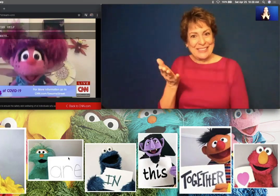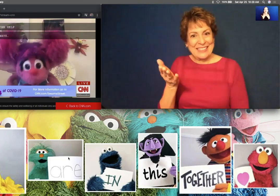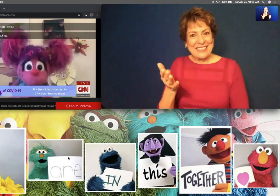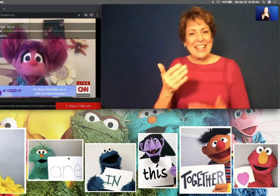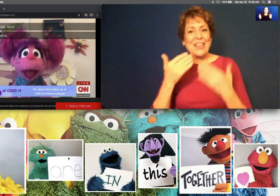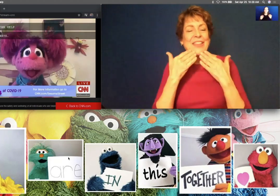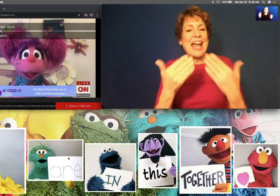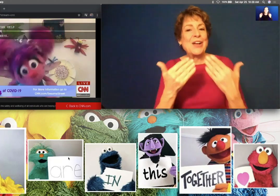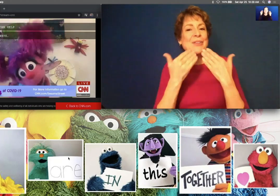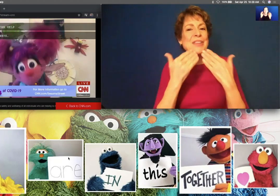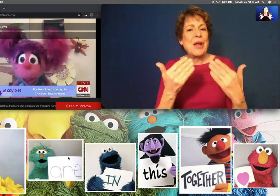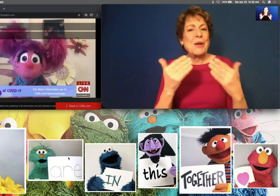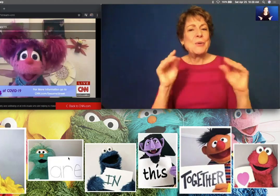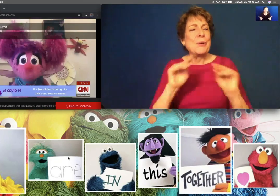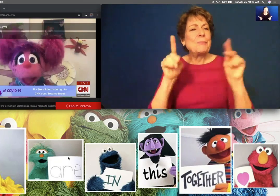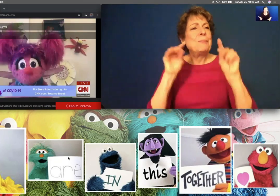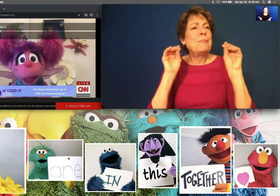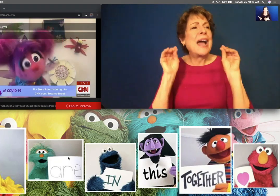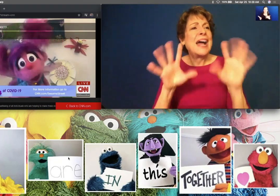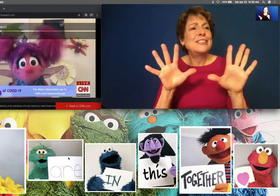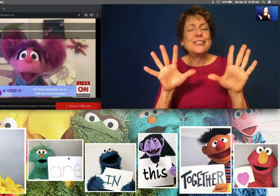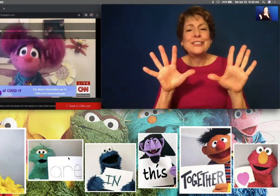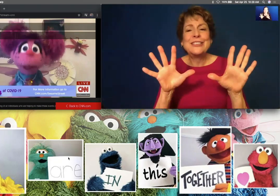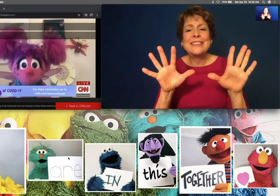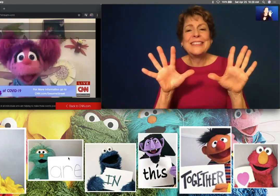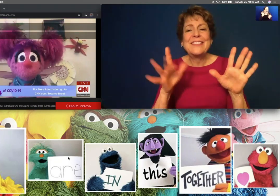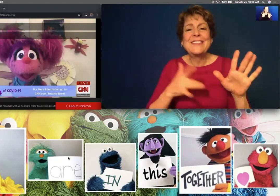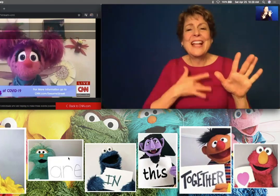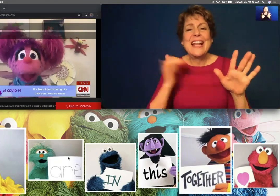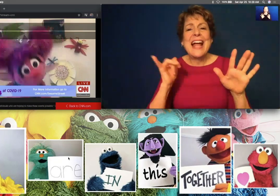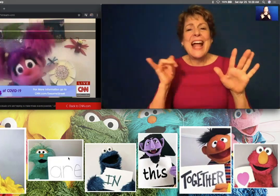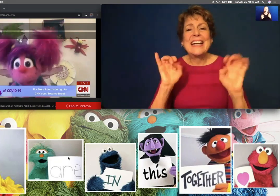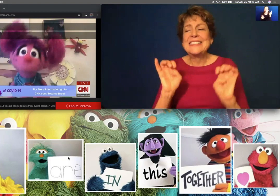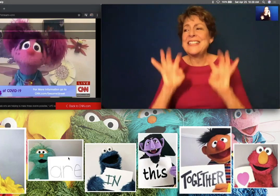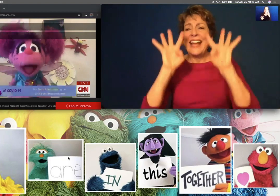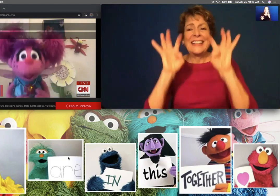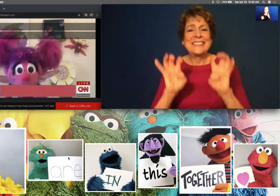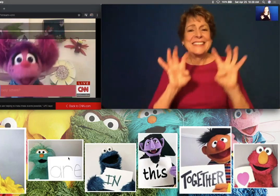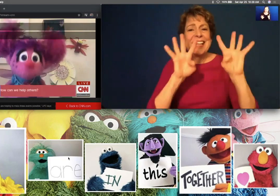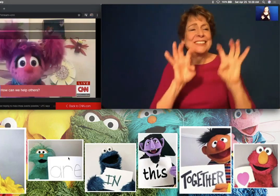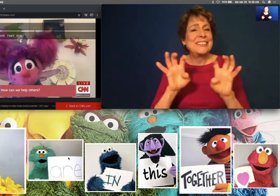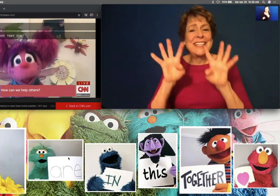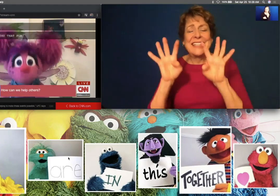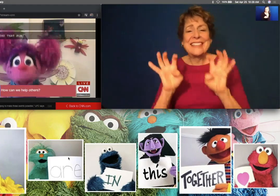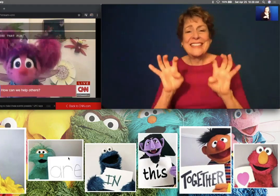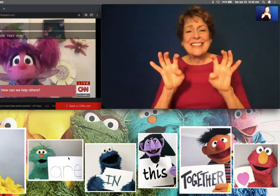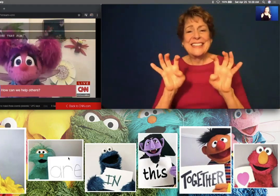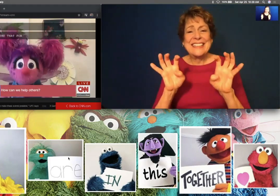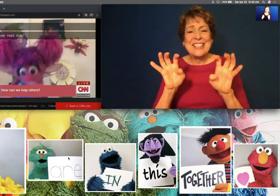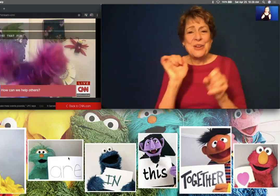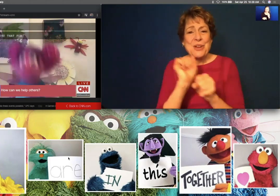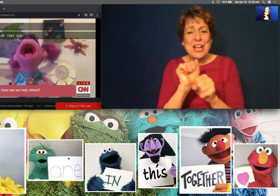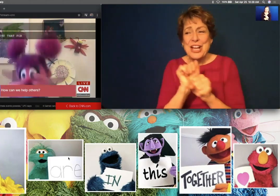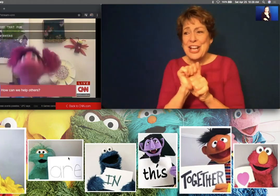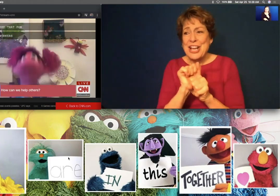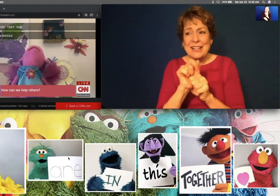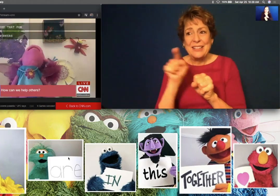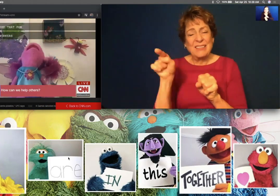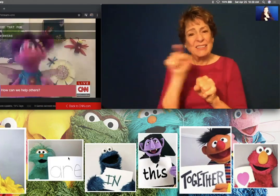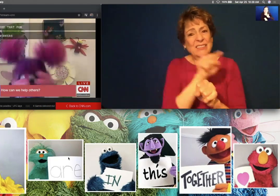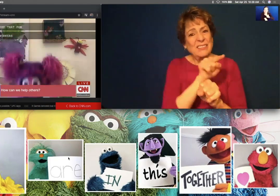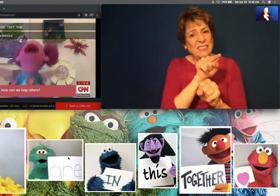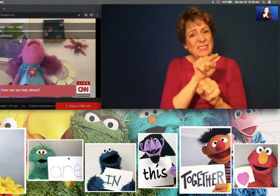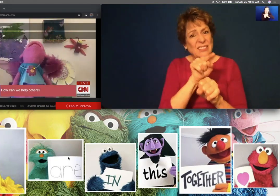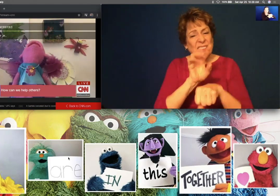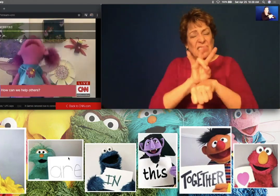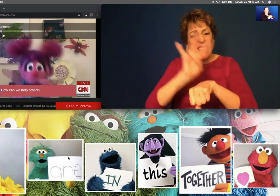Woohoo! Thank you! You're so magical! I've been cheering like that for all our healthcare workers